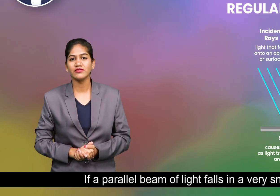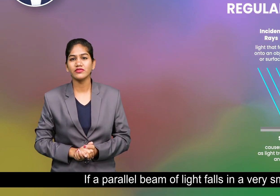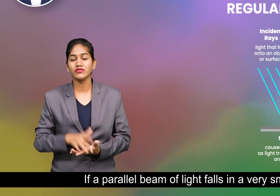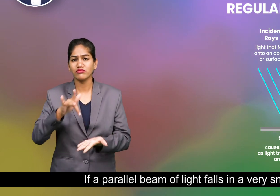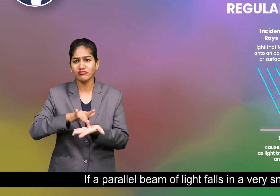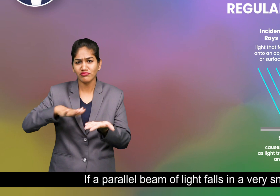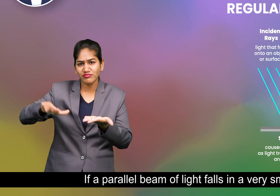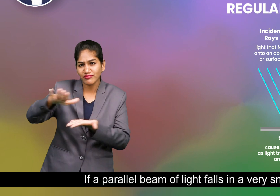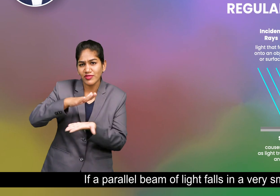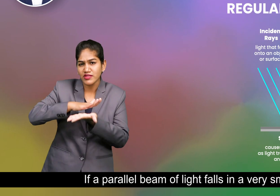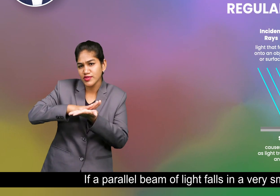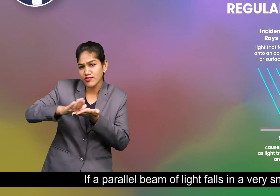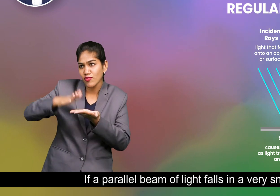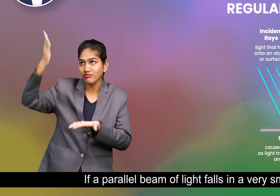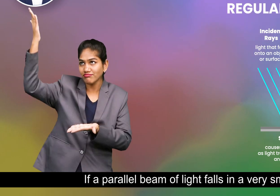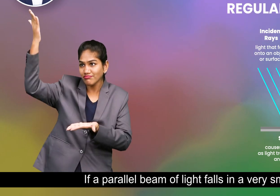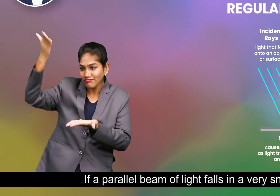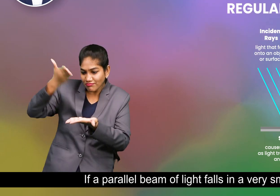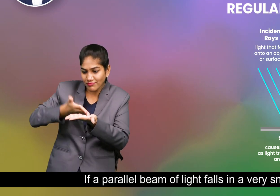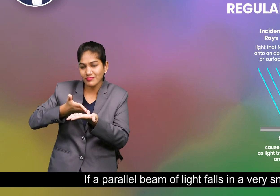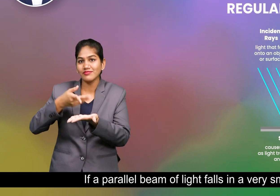falls on a very smooth surface,